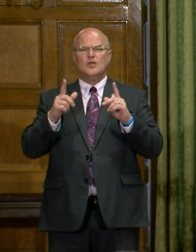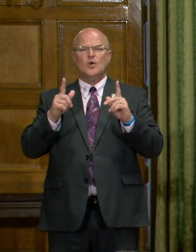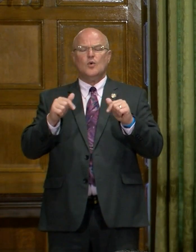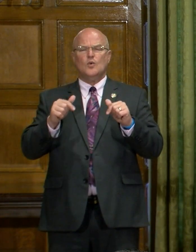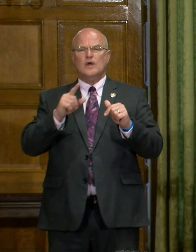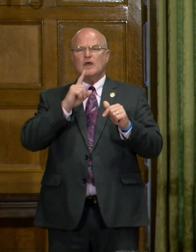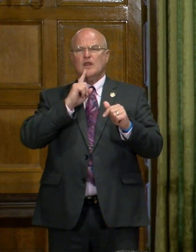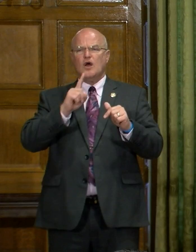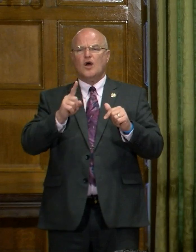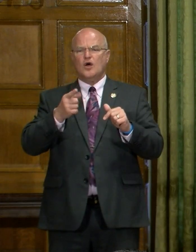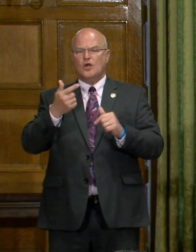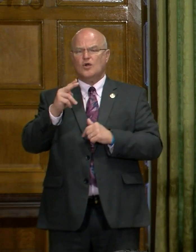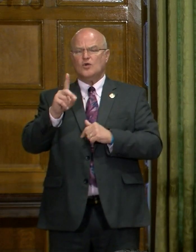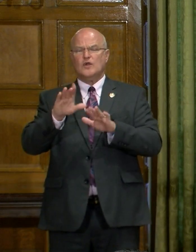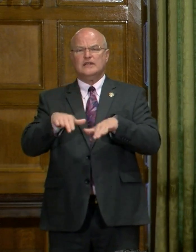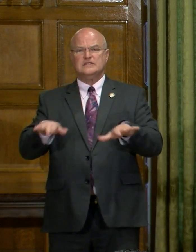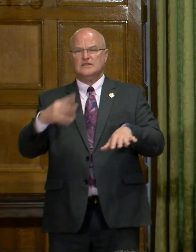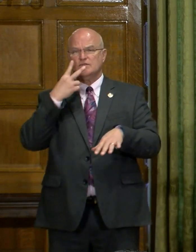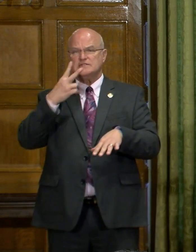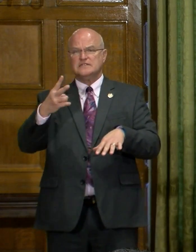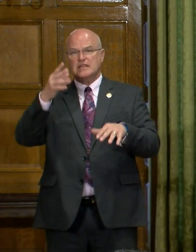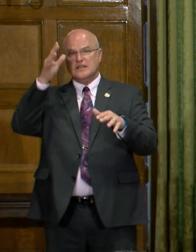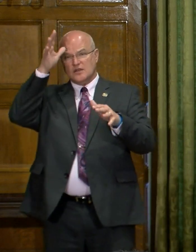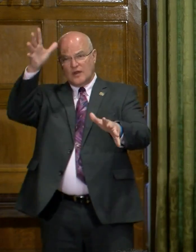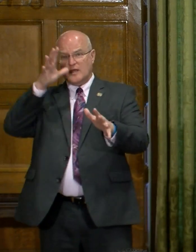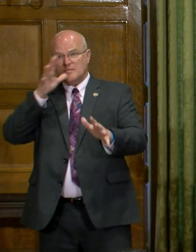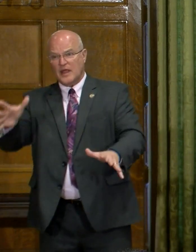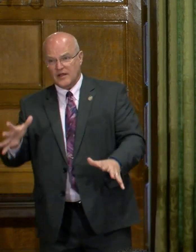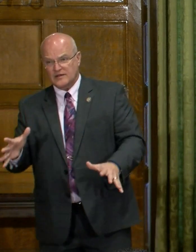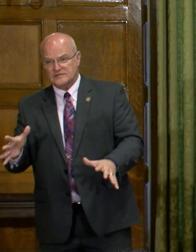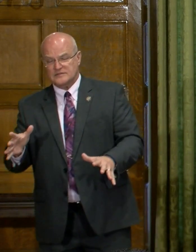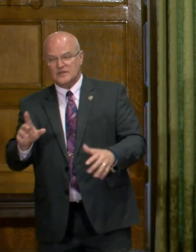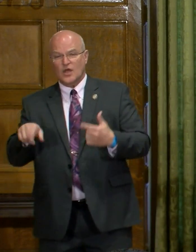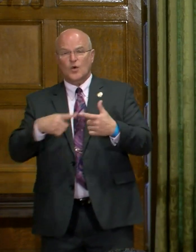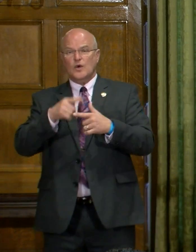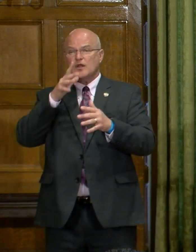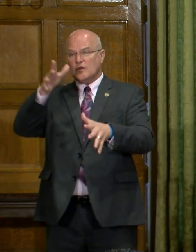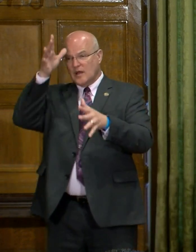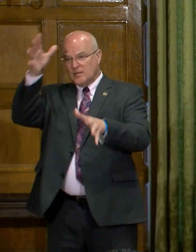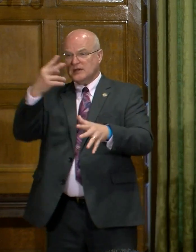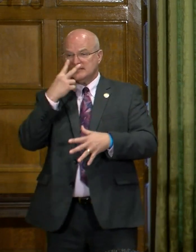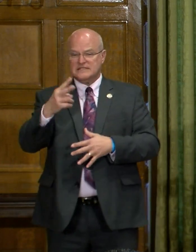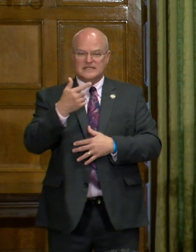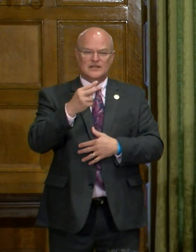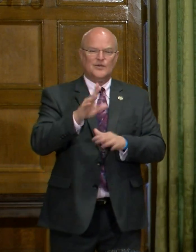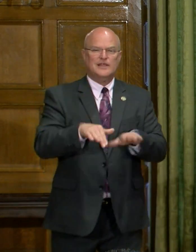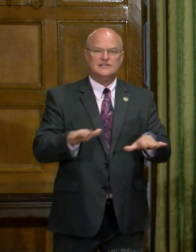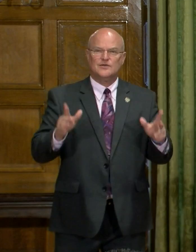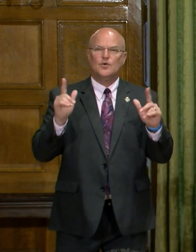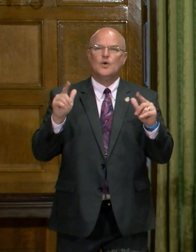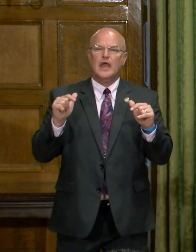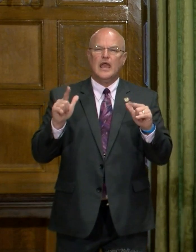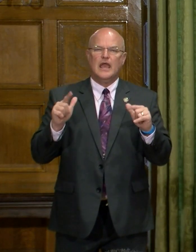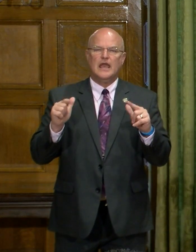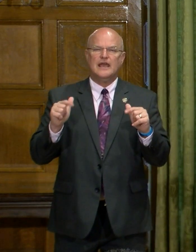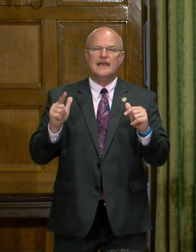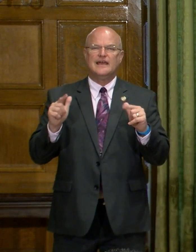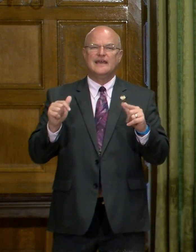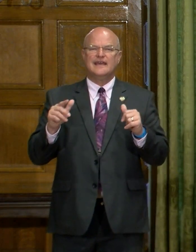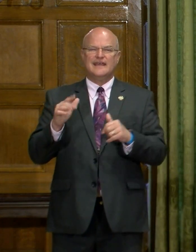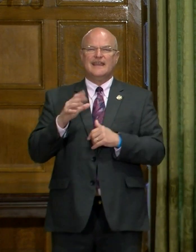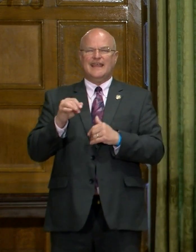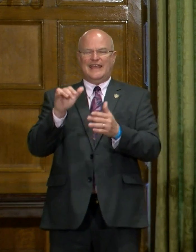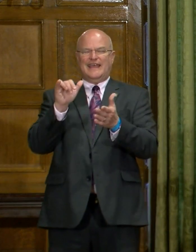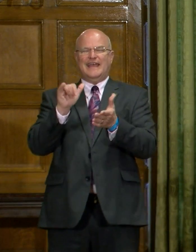when are grandchildren going to get to see grandparents, and when are grandparents going to get to see grandchildren again?